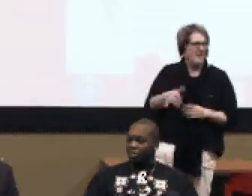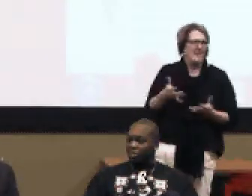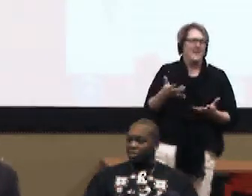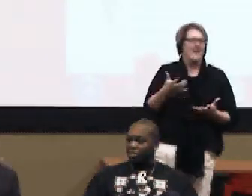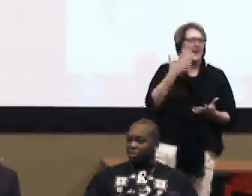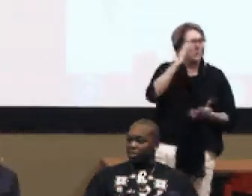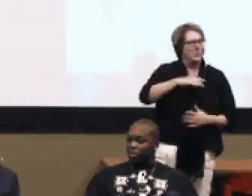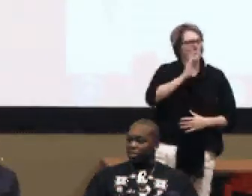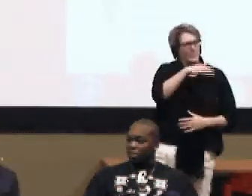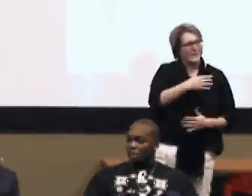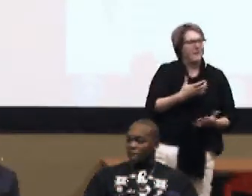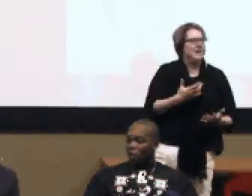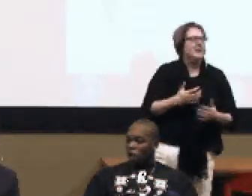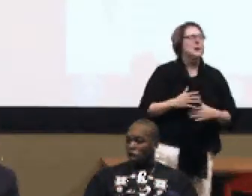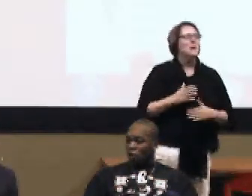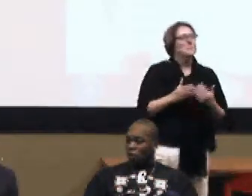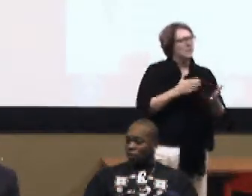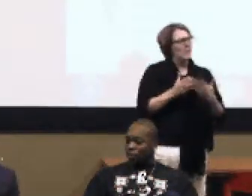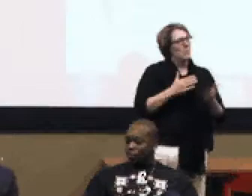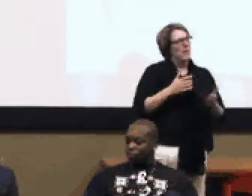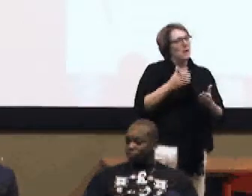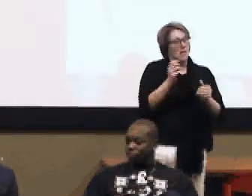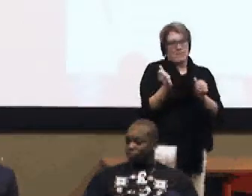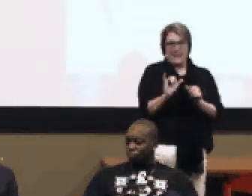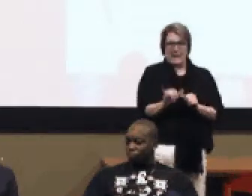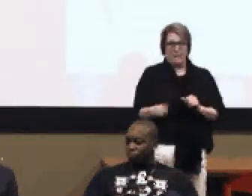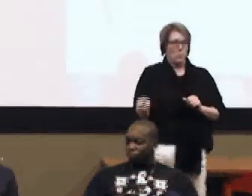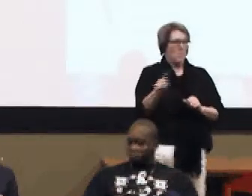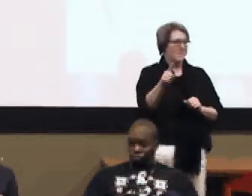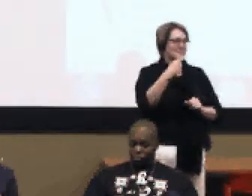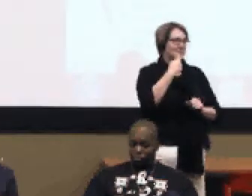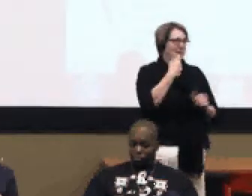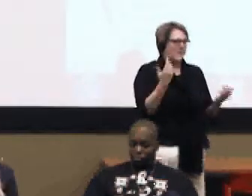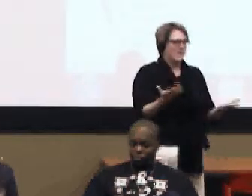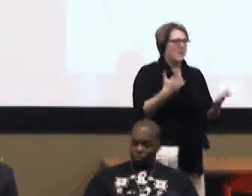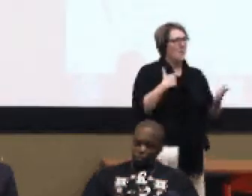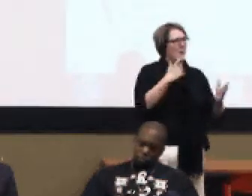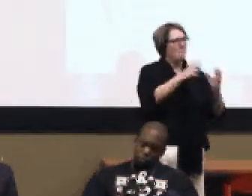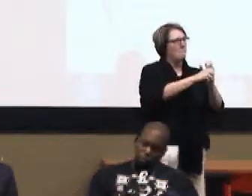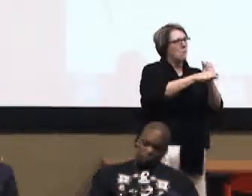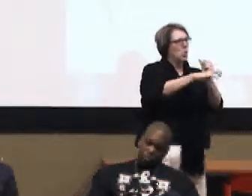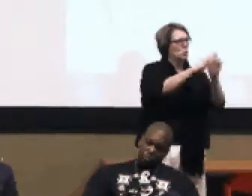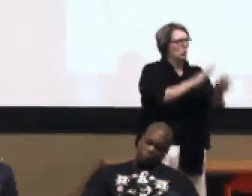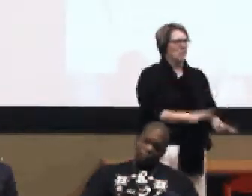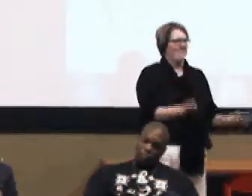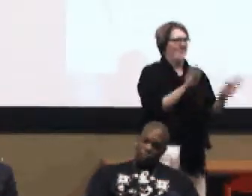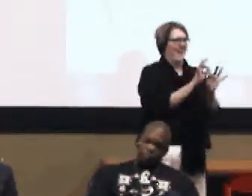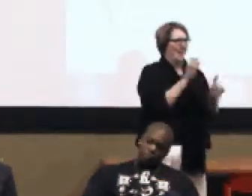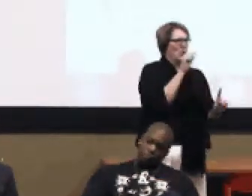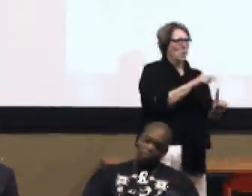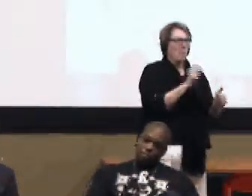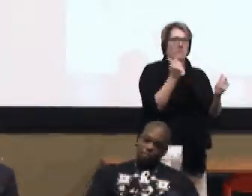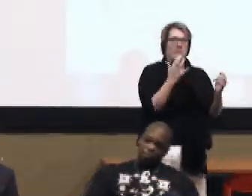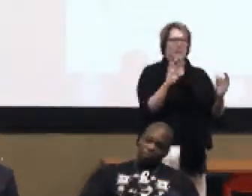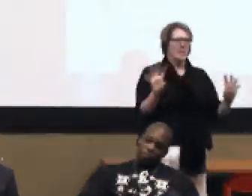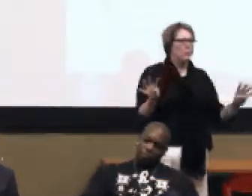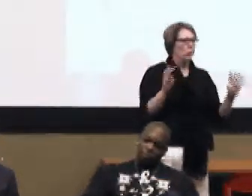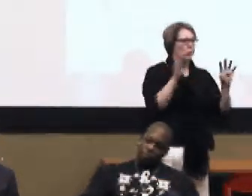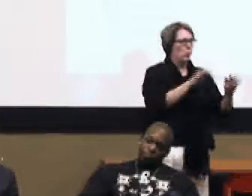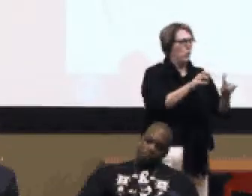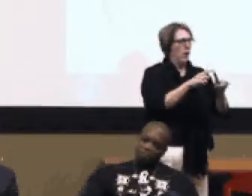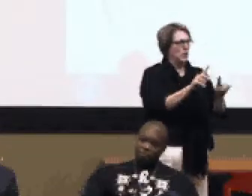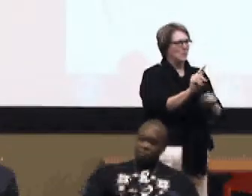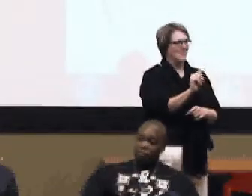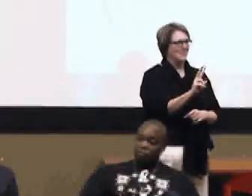don't know. It's weird. But but I think like everybody said, I mean, the promotional value of the millions of people that watch it